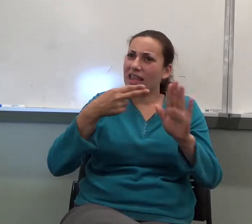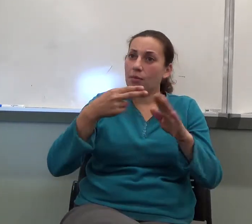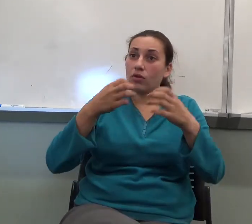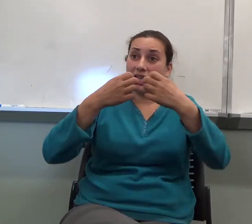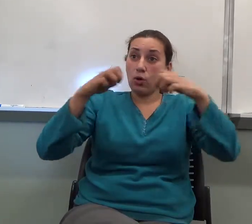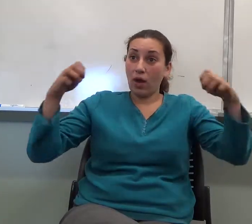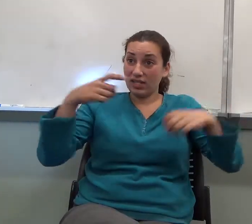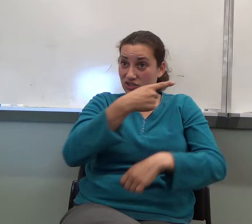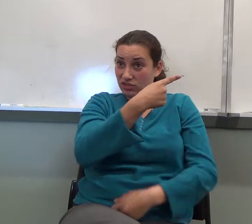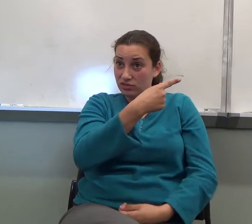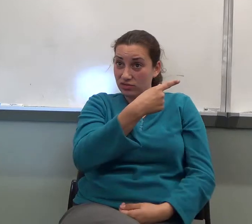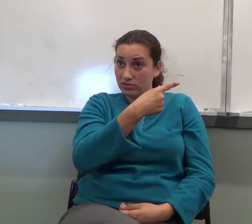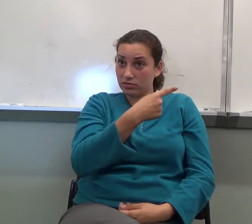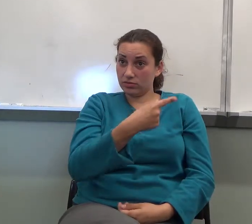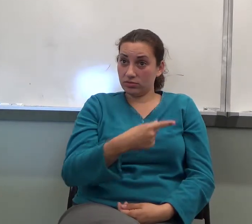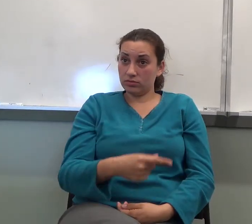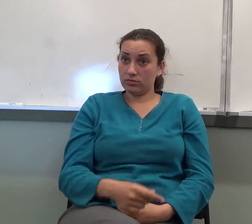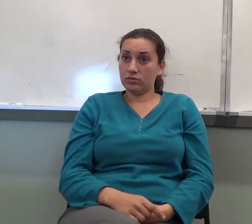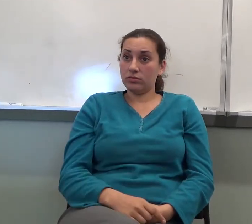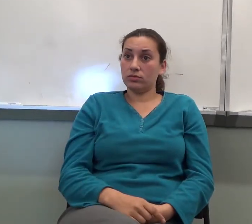Anything else? 7.5.